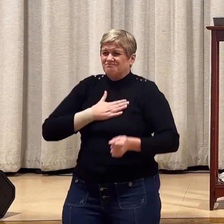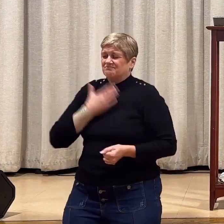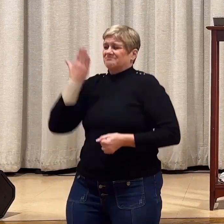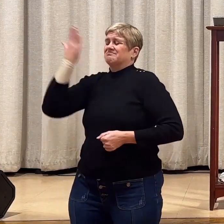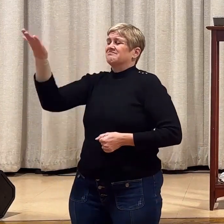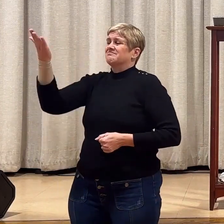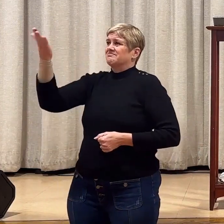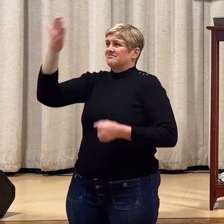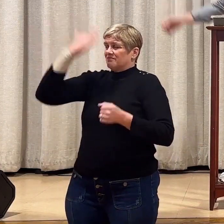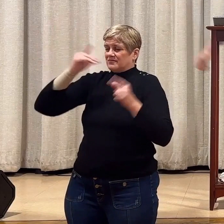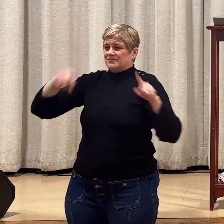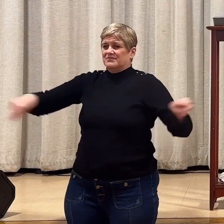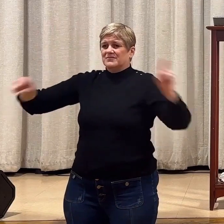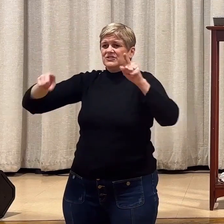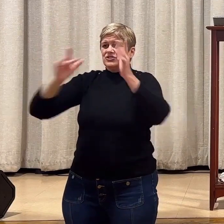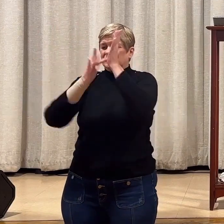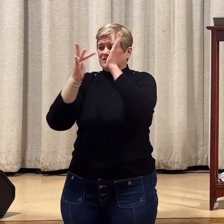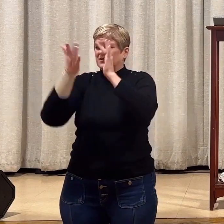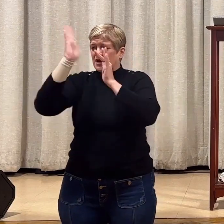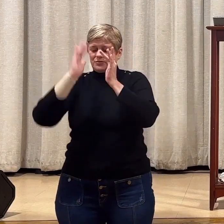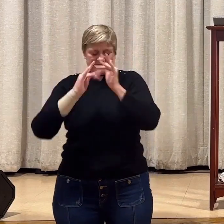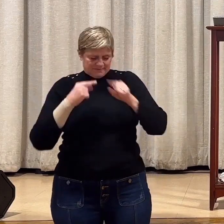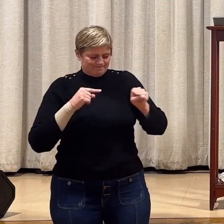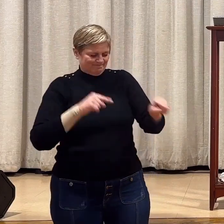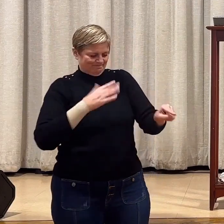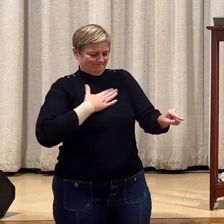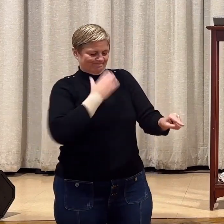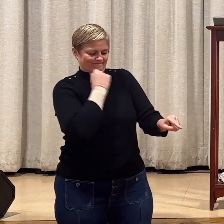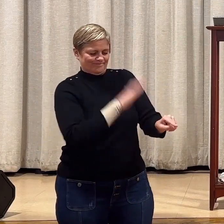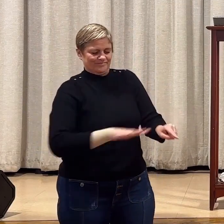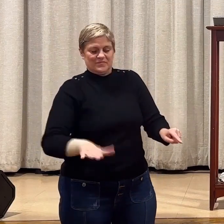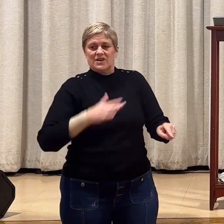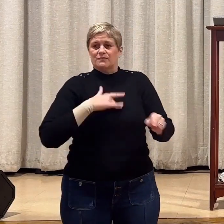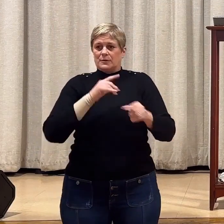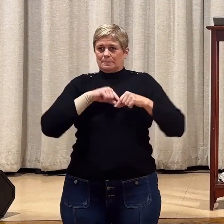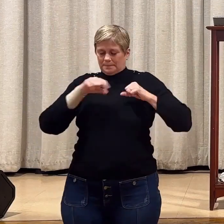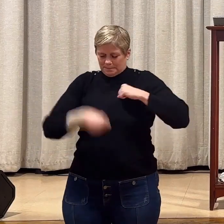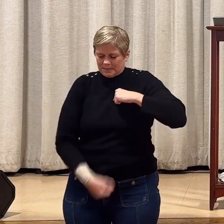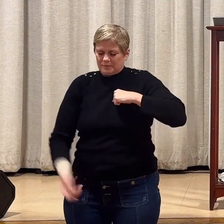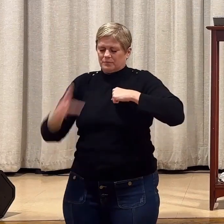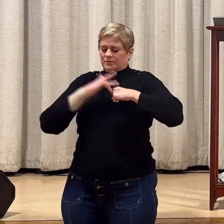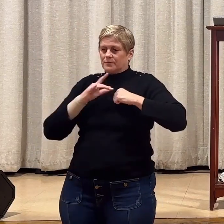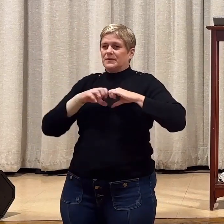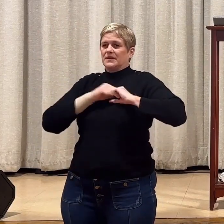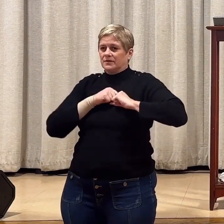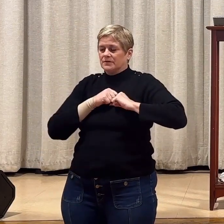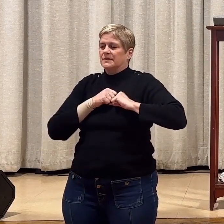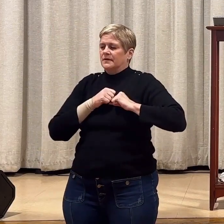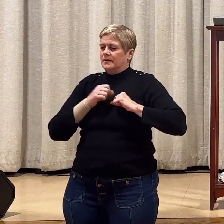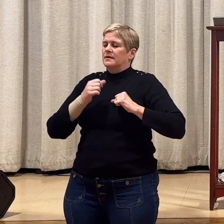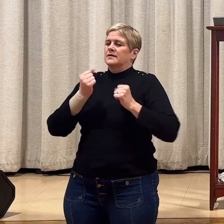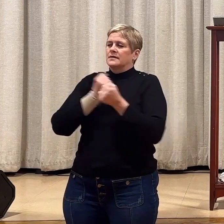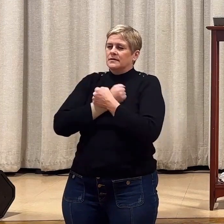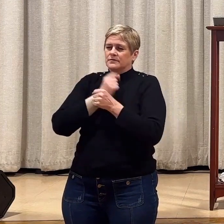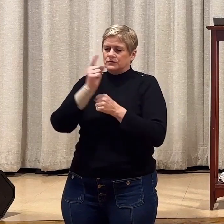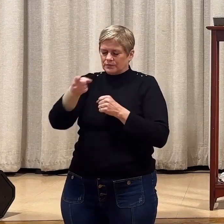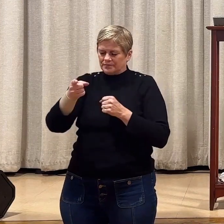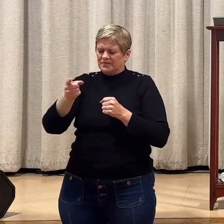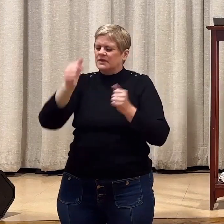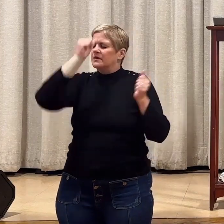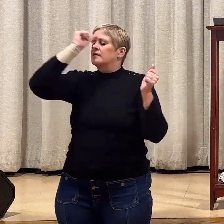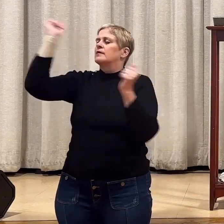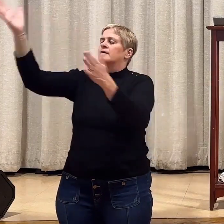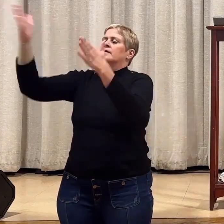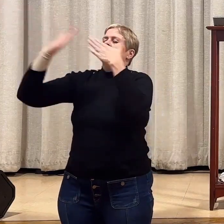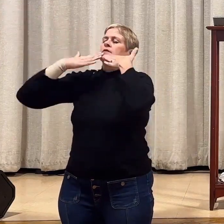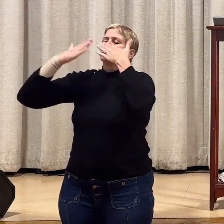He will confess you before his Father. He will fill every gap that's been broken. Every pain will be healed by his wounds, and he loves you. Father, we thank you